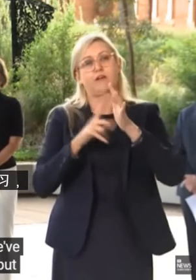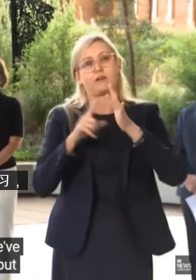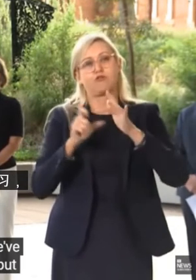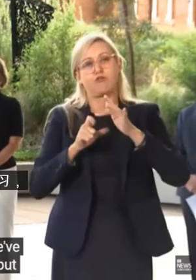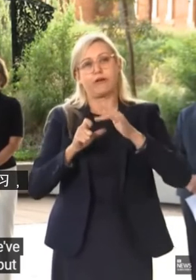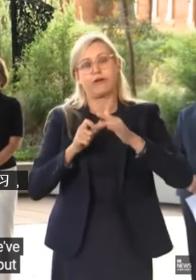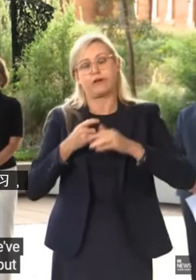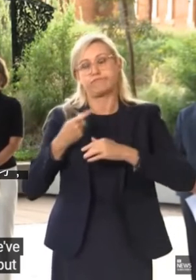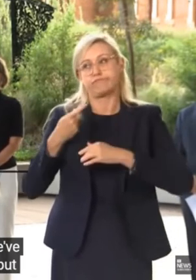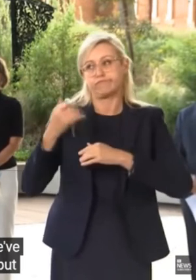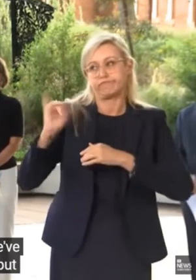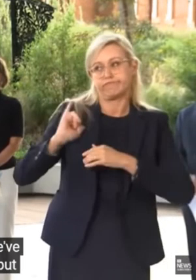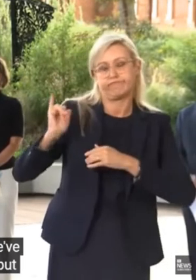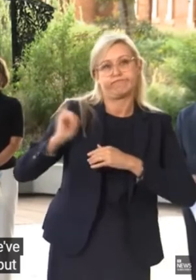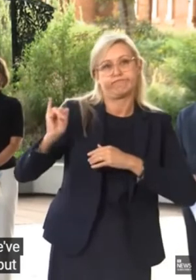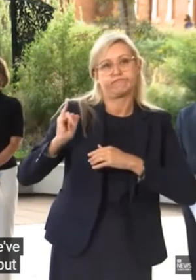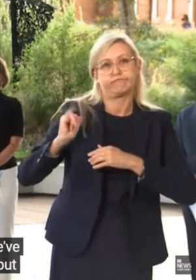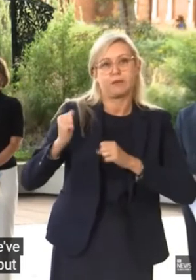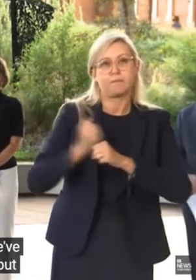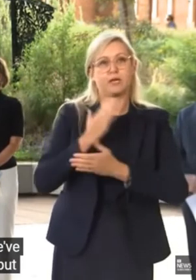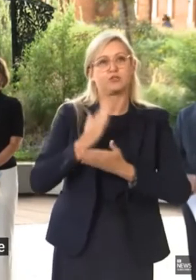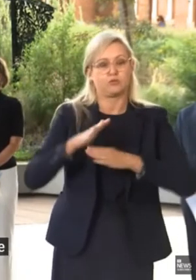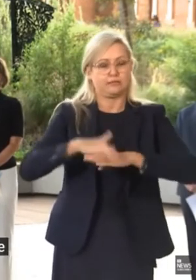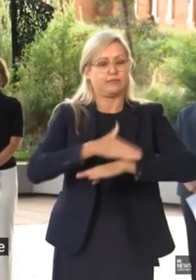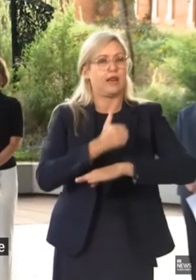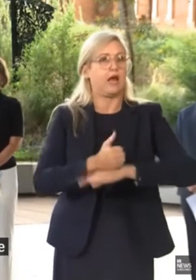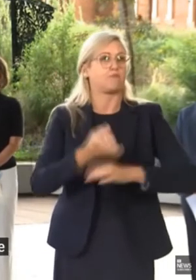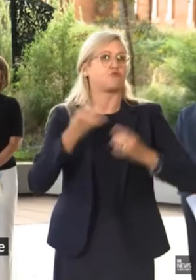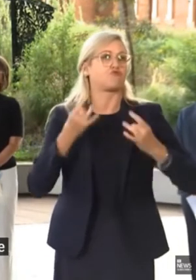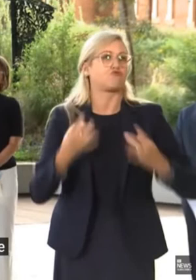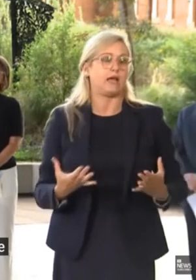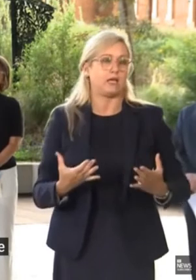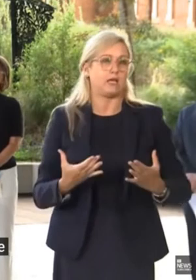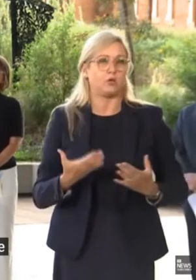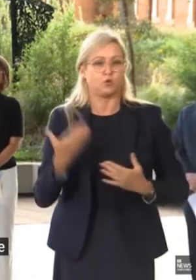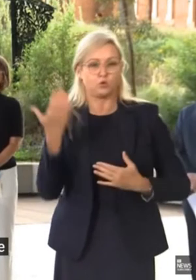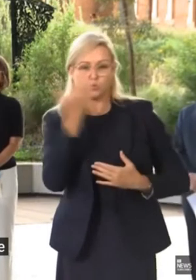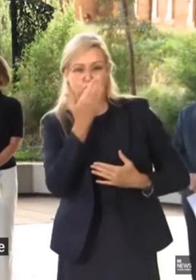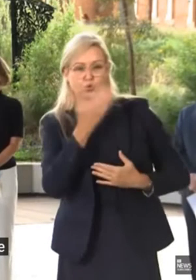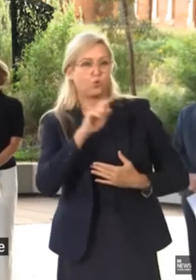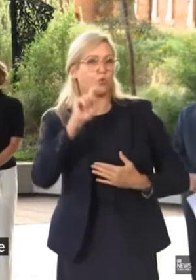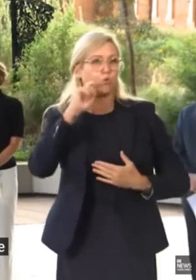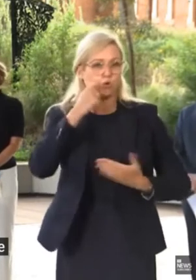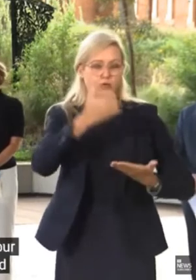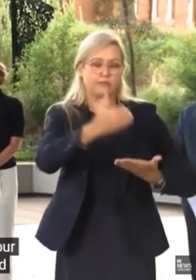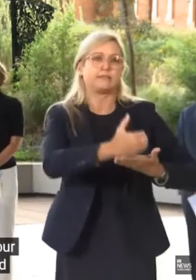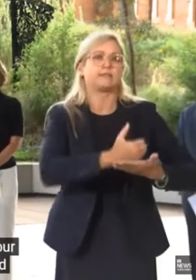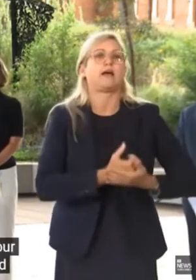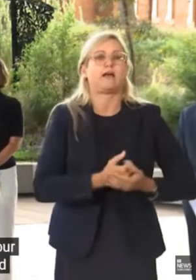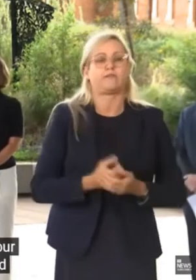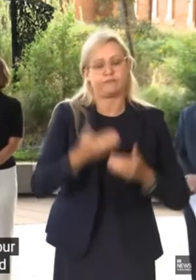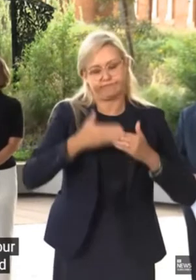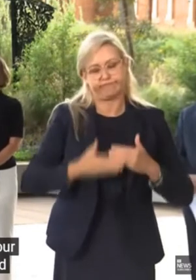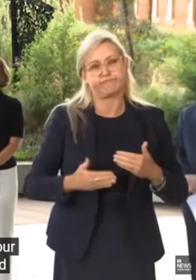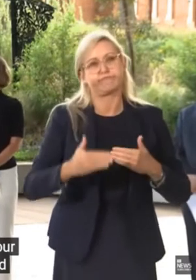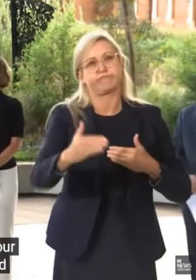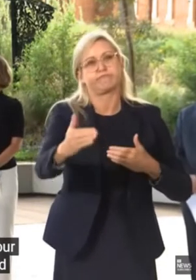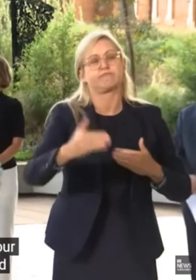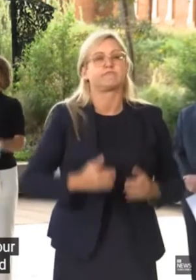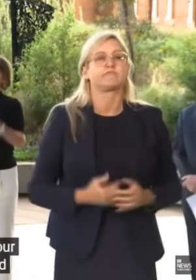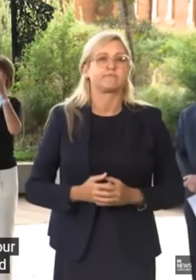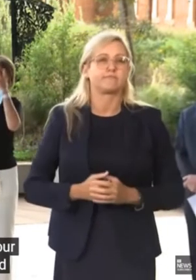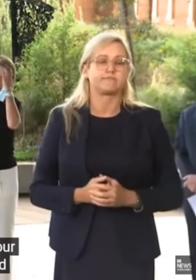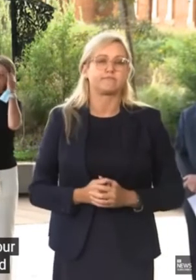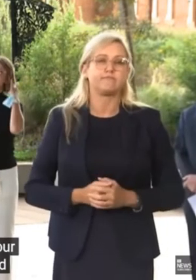put practices in place to ensure that the environments that we have our children, both in Victoria and New South Wales, going back to school is a very